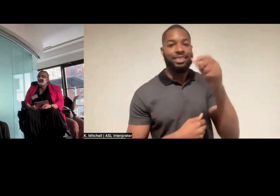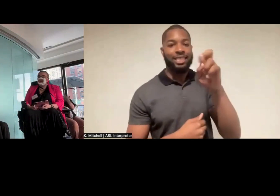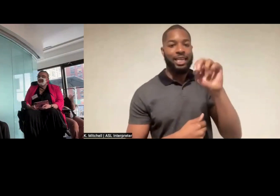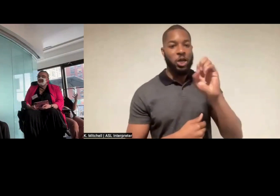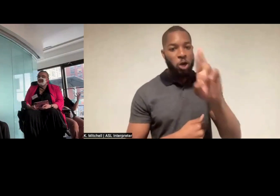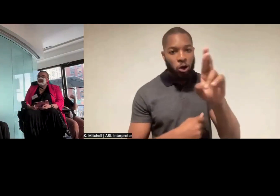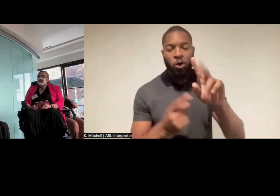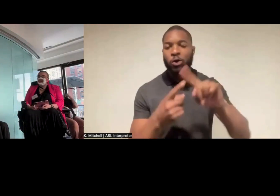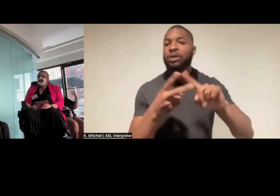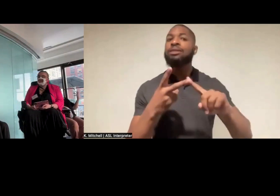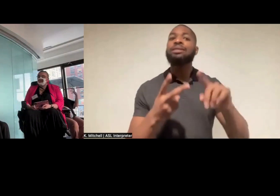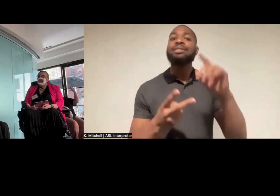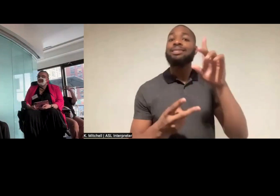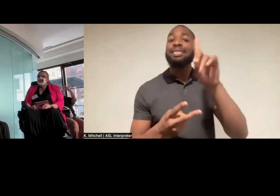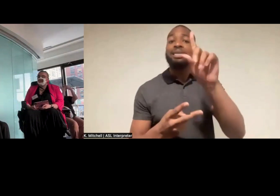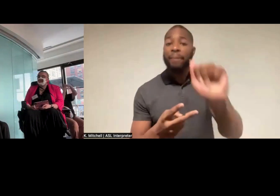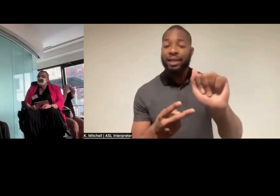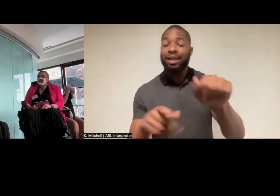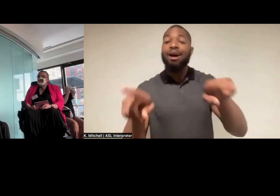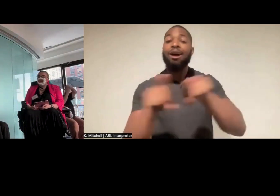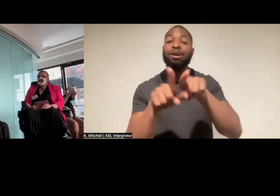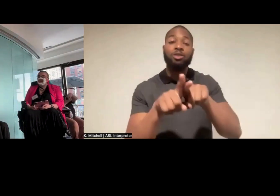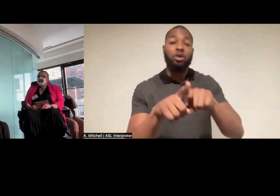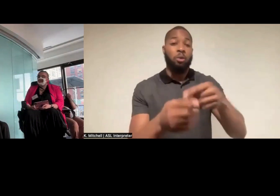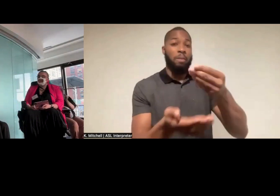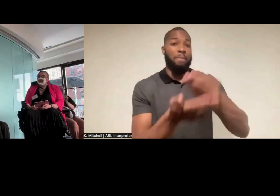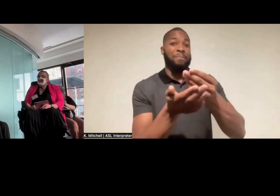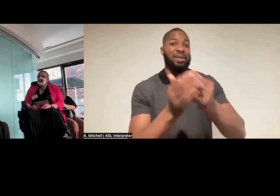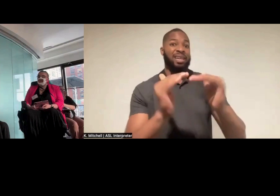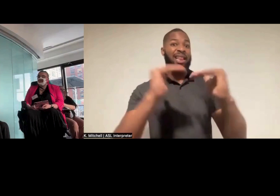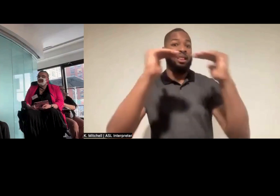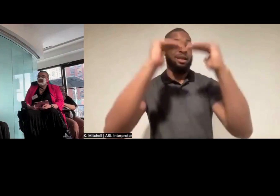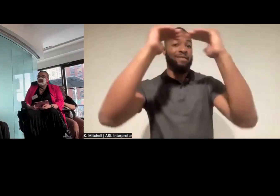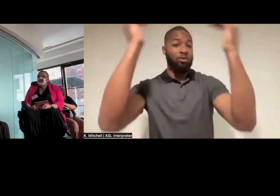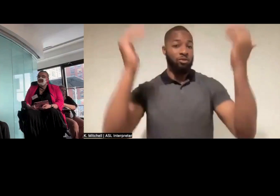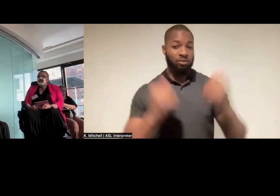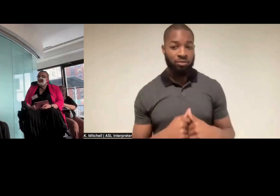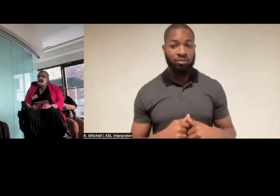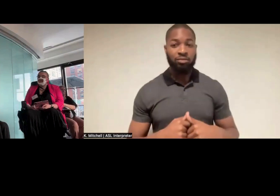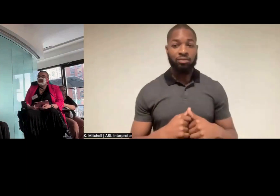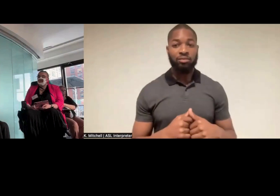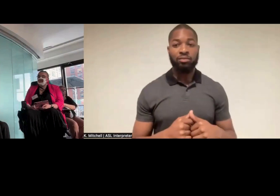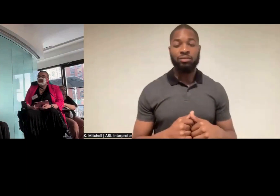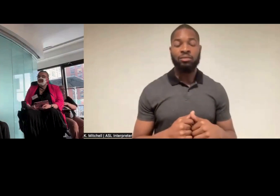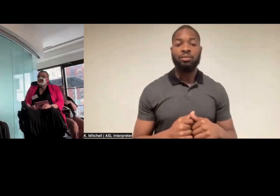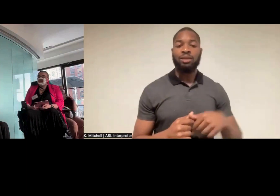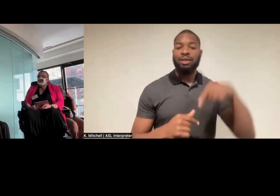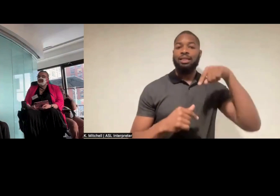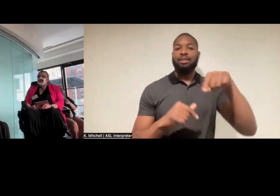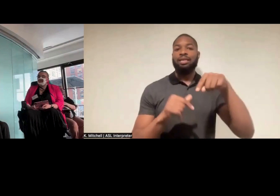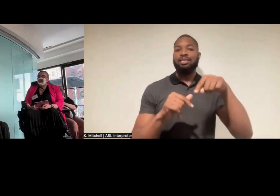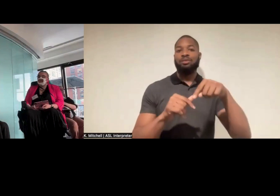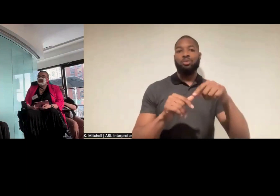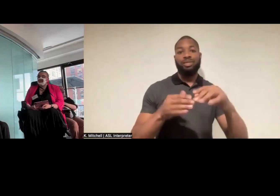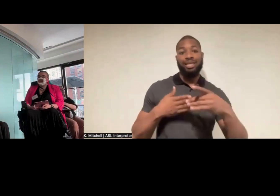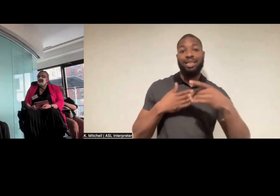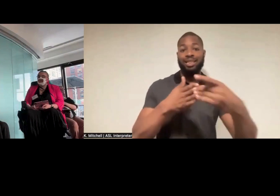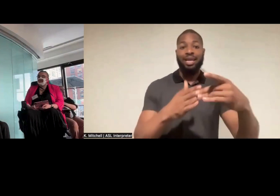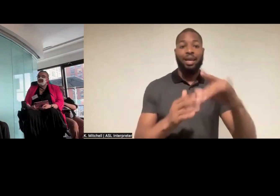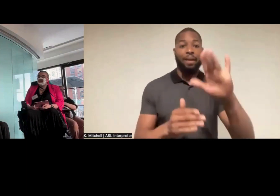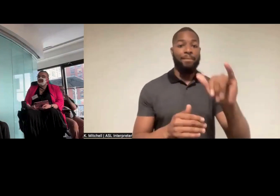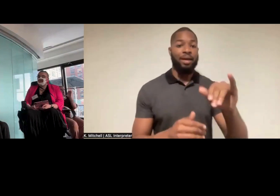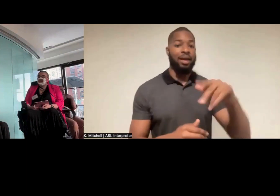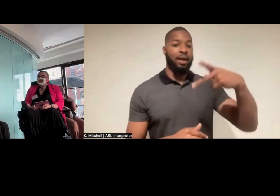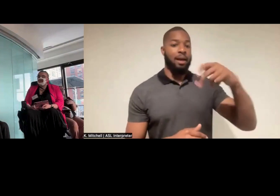intersects with other with ableism. It was pioneered by Patty Byrne and groups